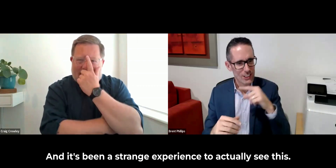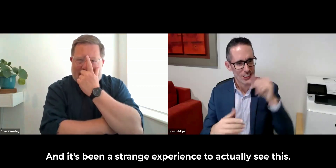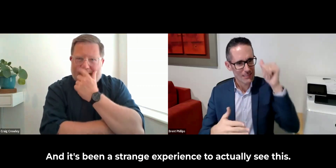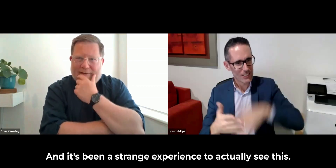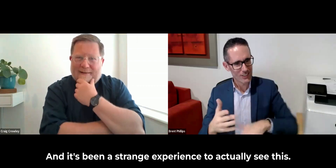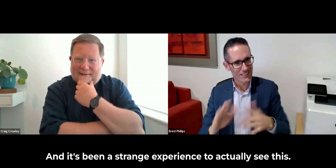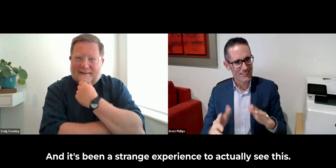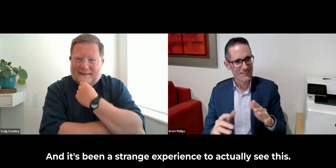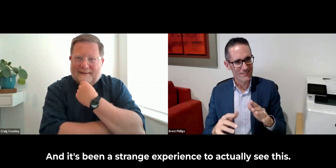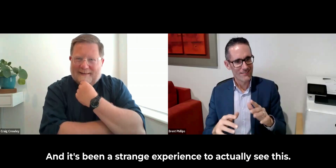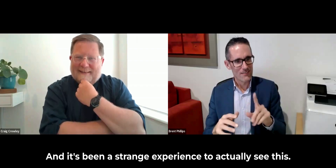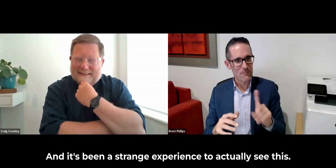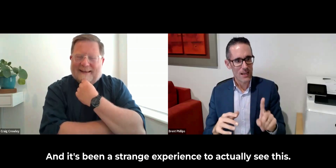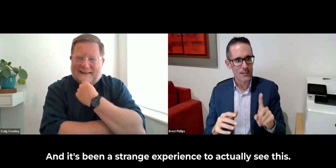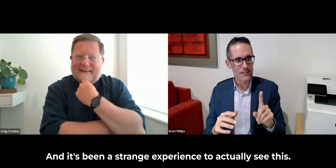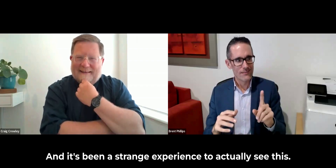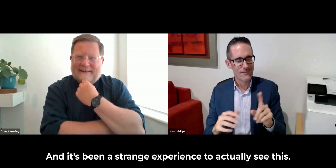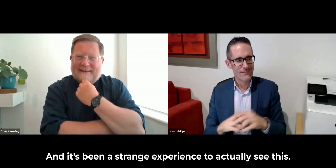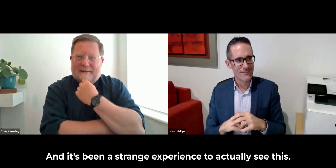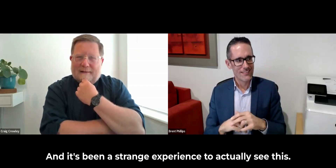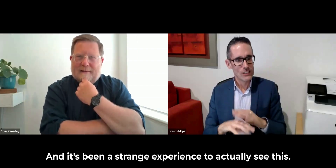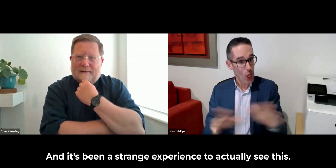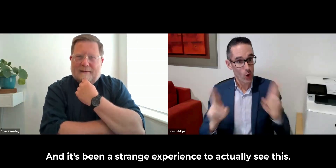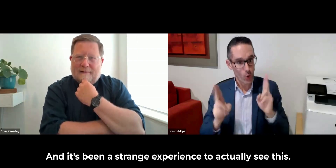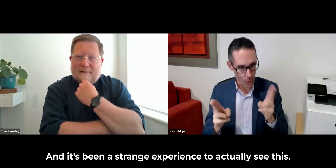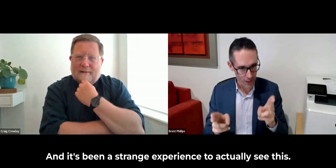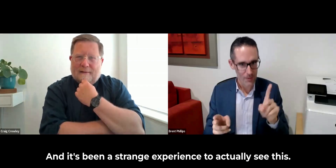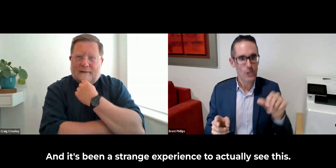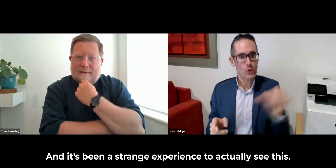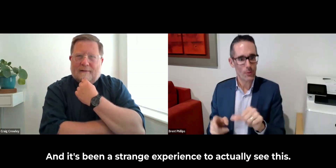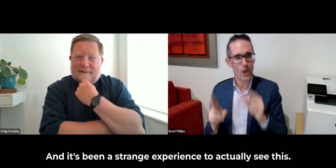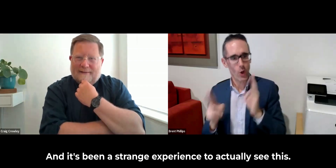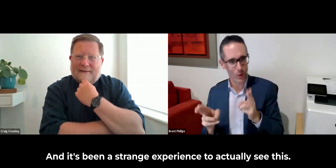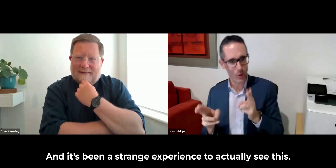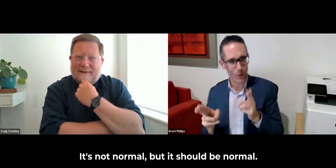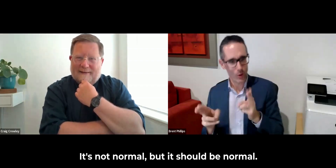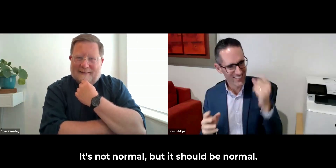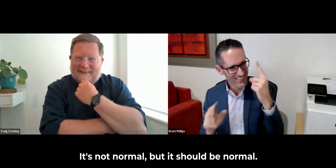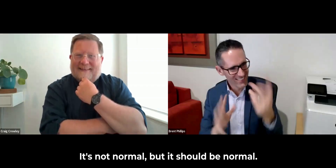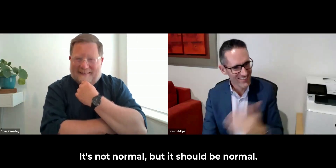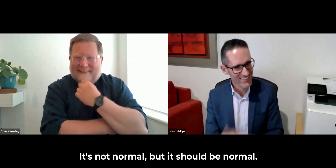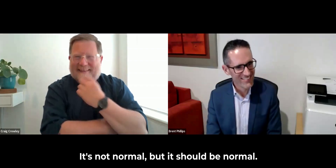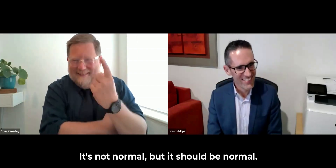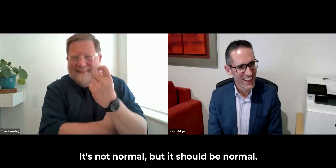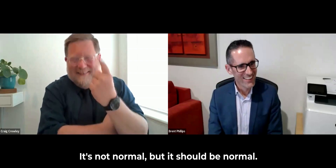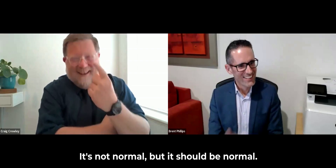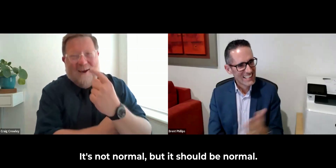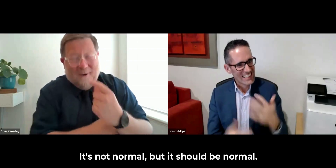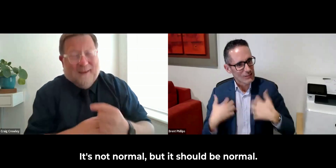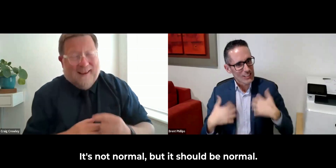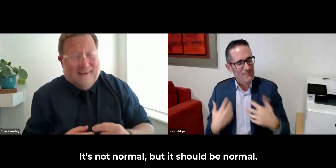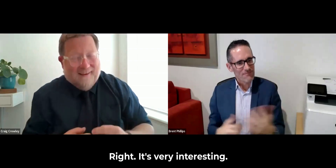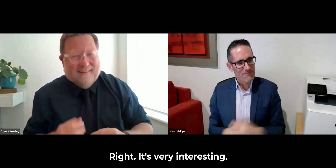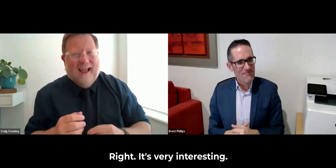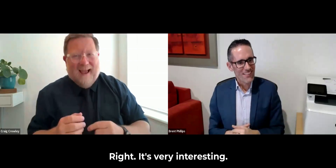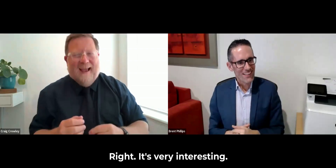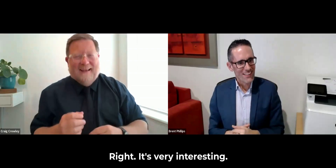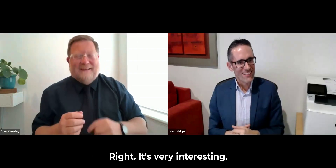and it's been a strange experience to actually see this. It's not normal, but it should be normal, right? It's